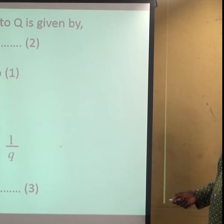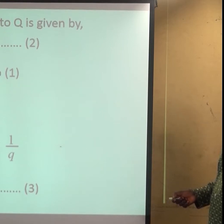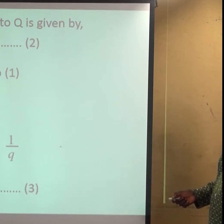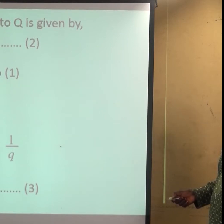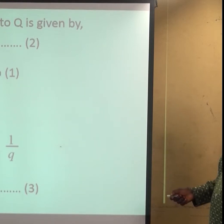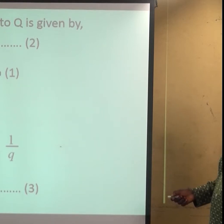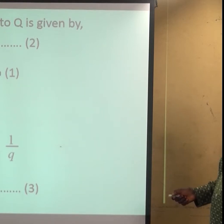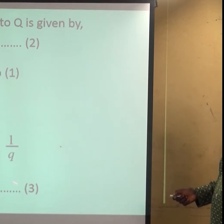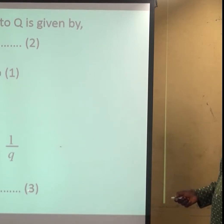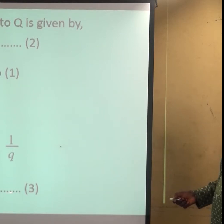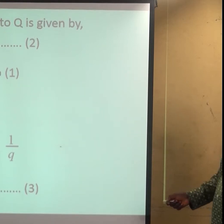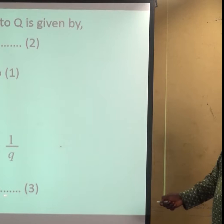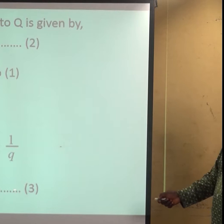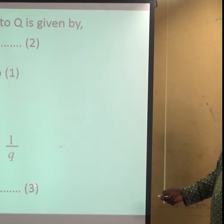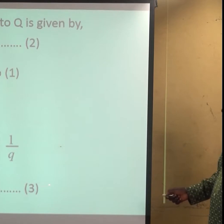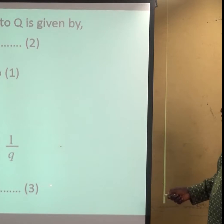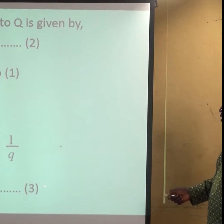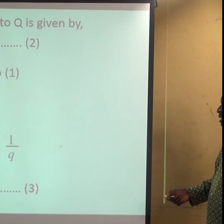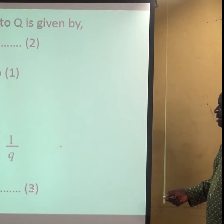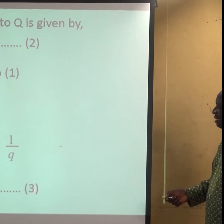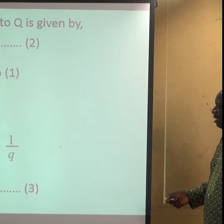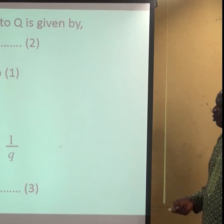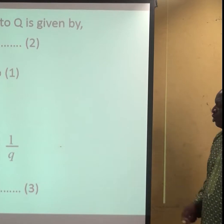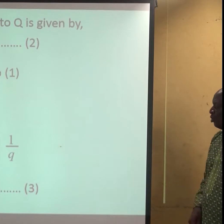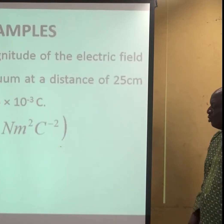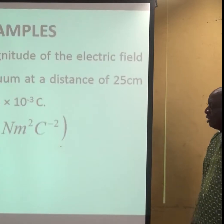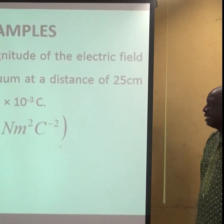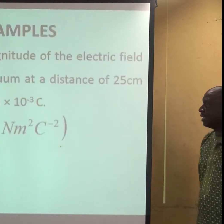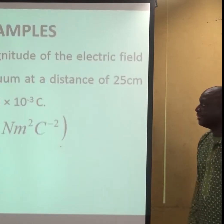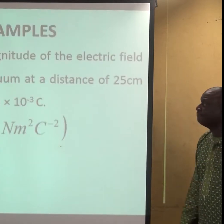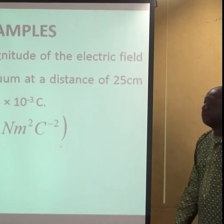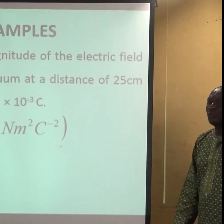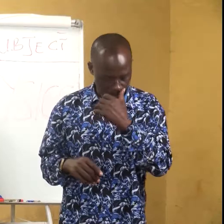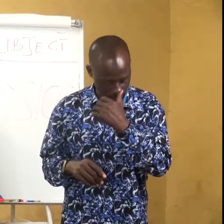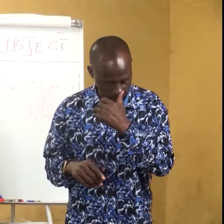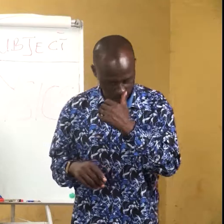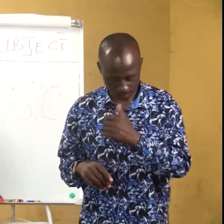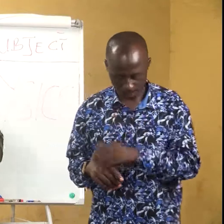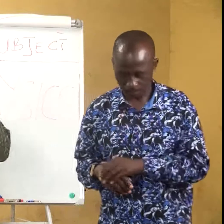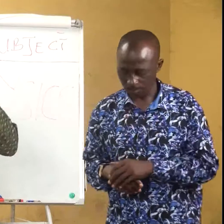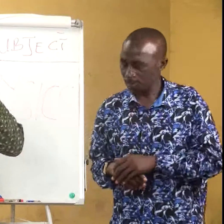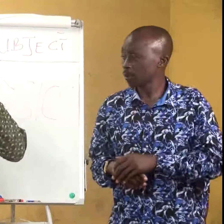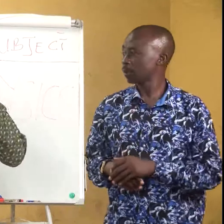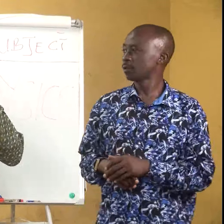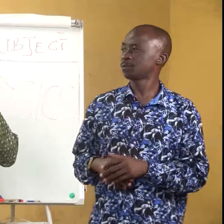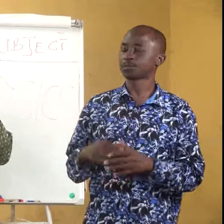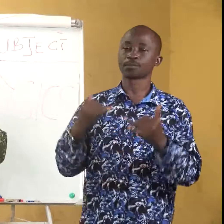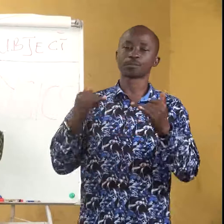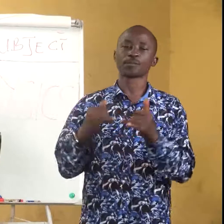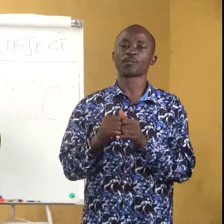naught r squared. And we call this equation 3. Now, equation 1